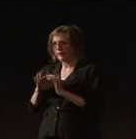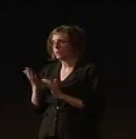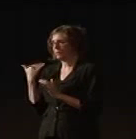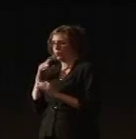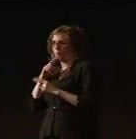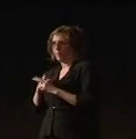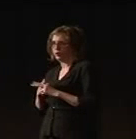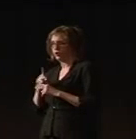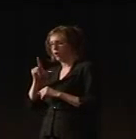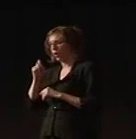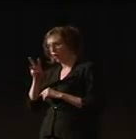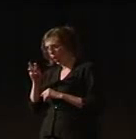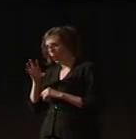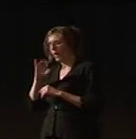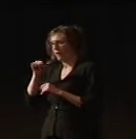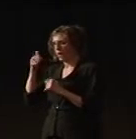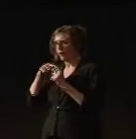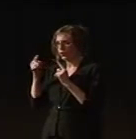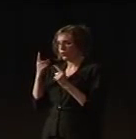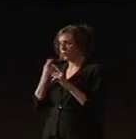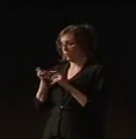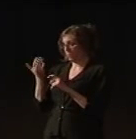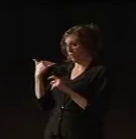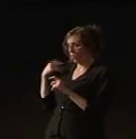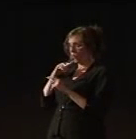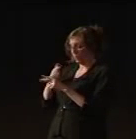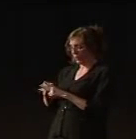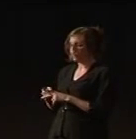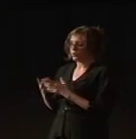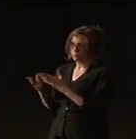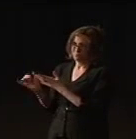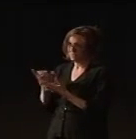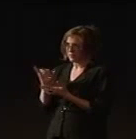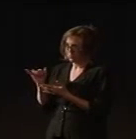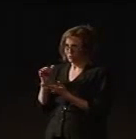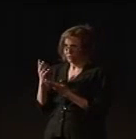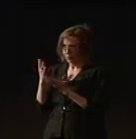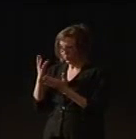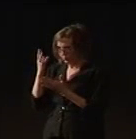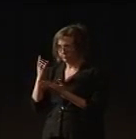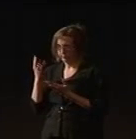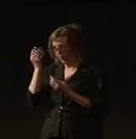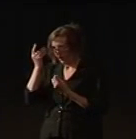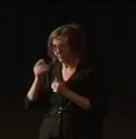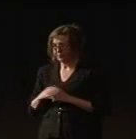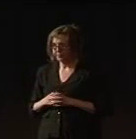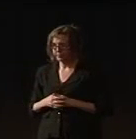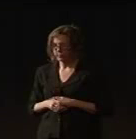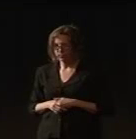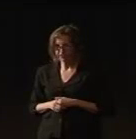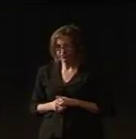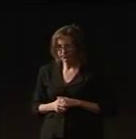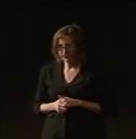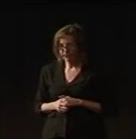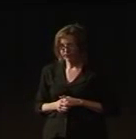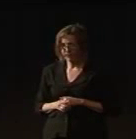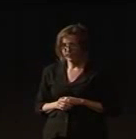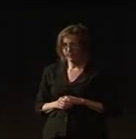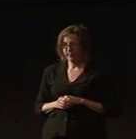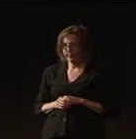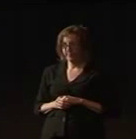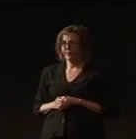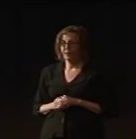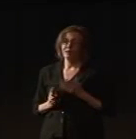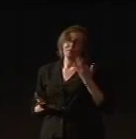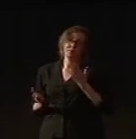powerful. And another one, which I, it might be, a show, it seems to you a bit too pedagogical, but